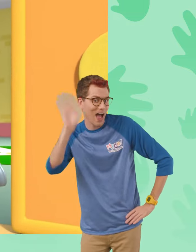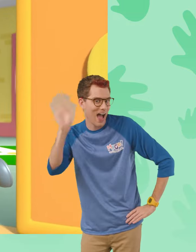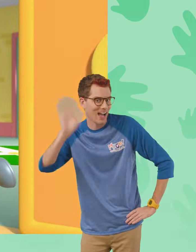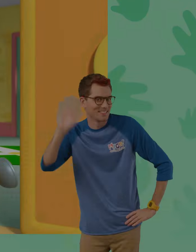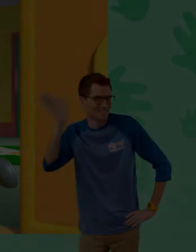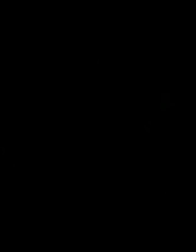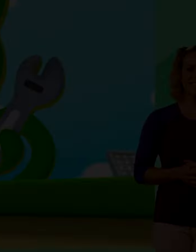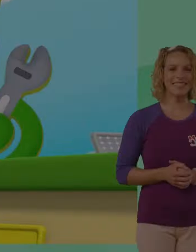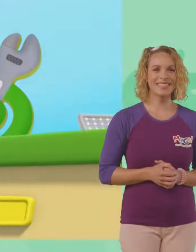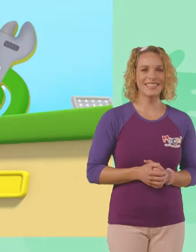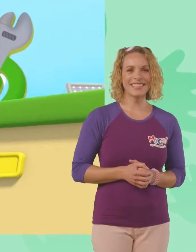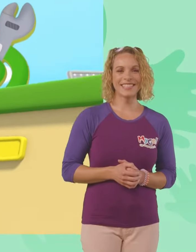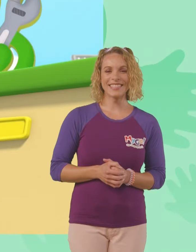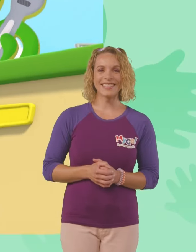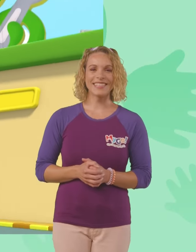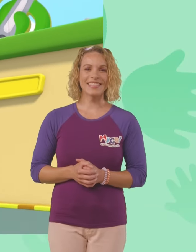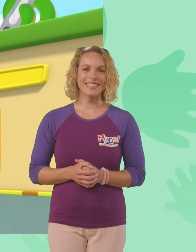Bye!